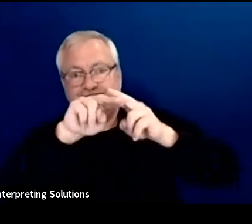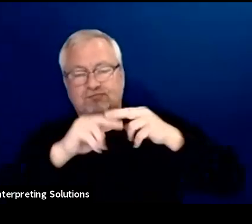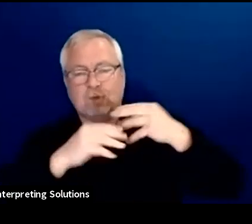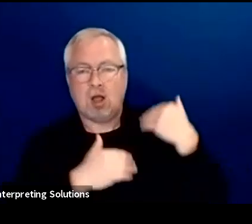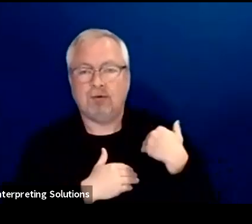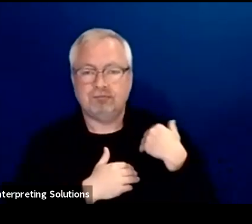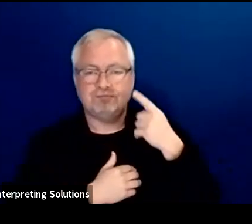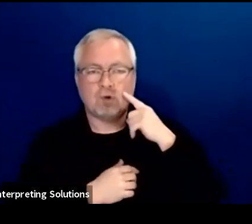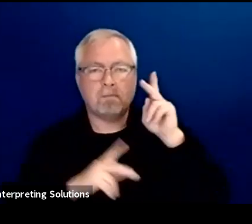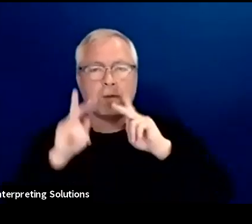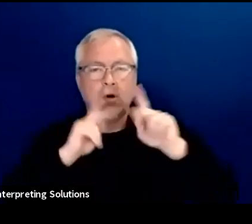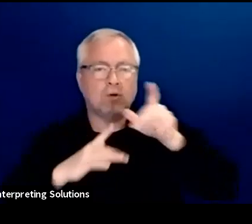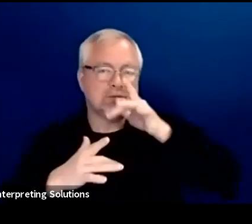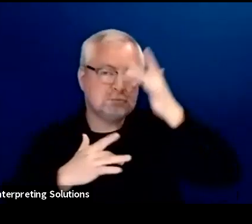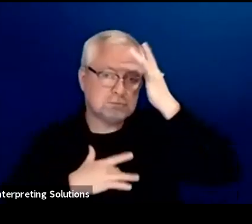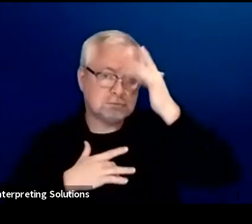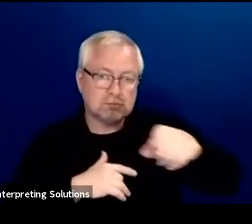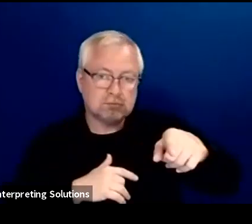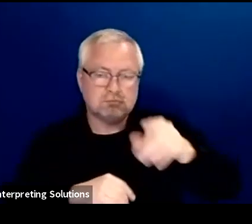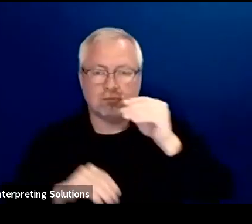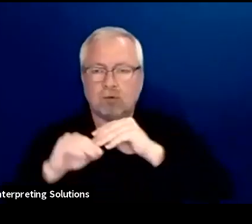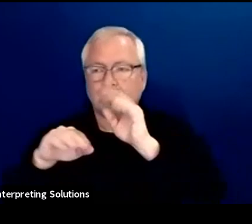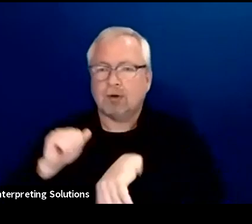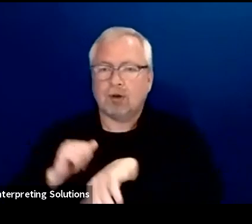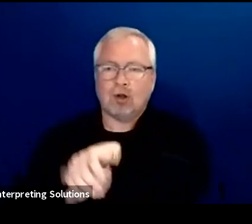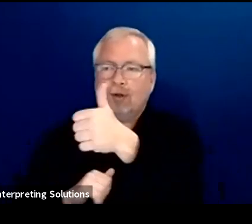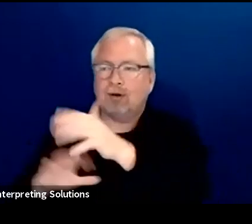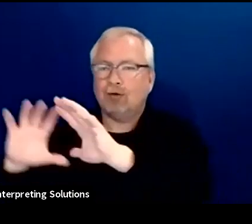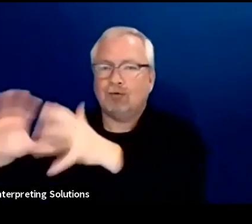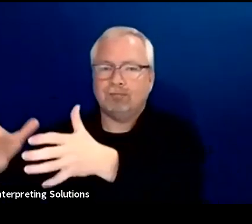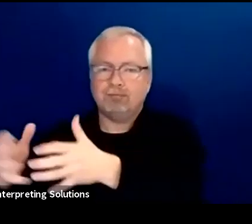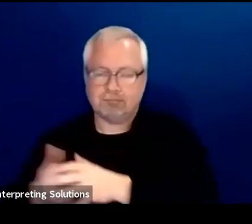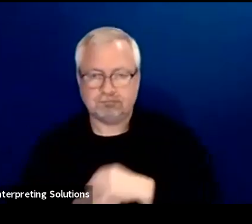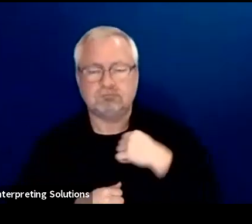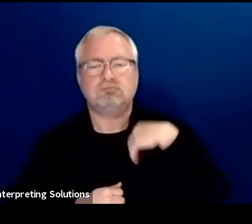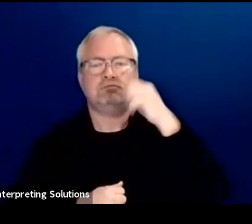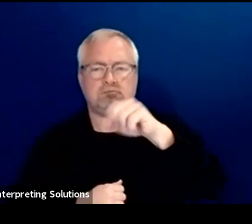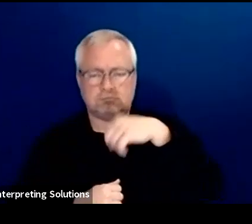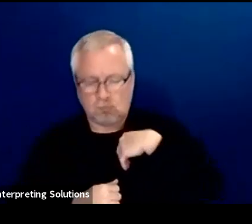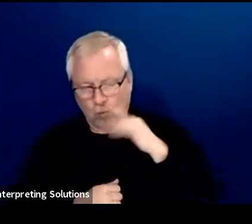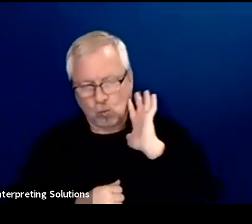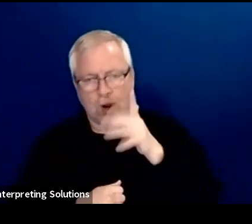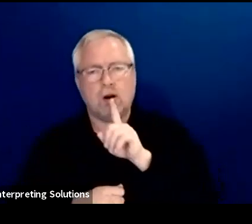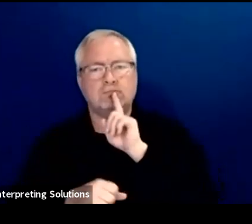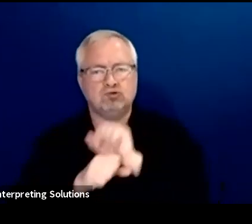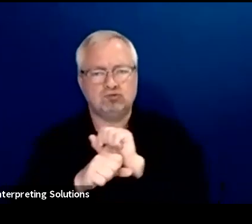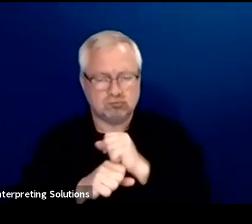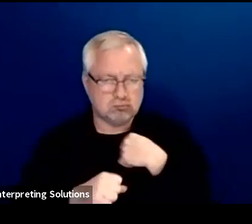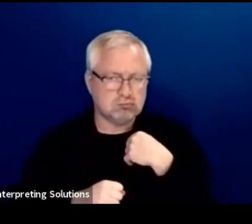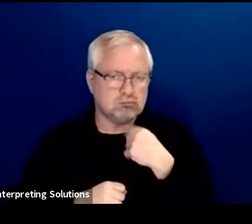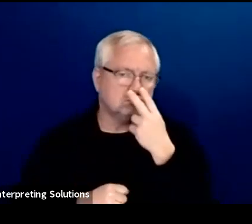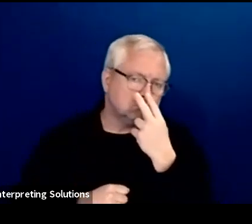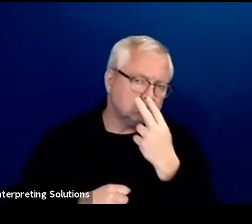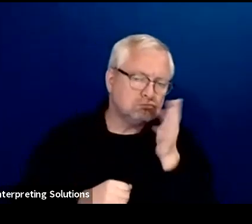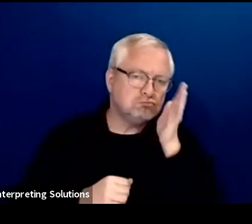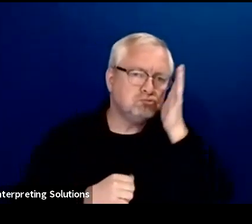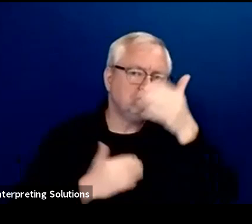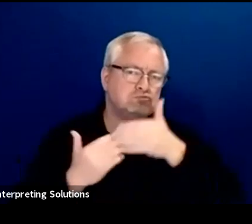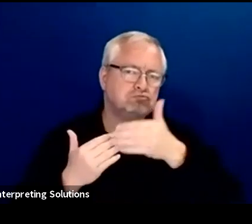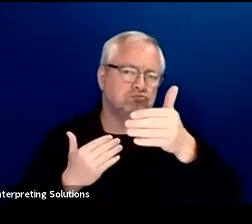talked, and I'm sure we'll be talking much more in the future about the particular at-risk populations.